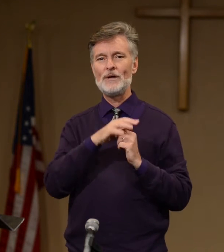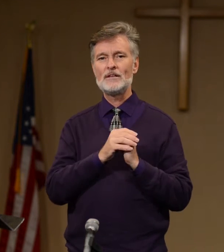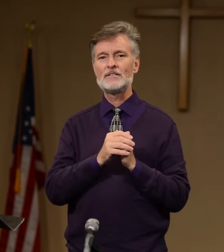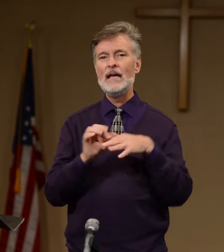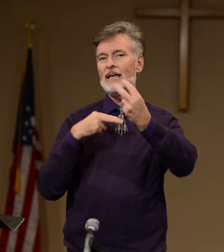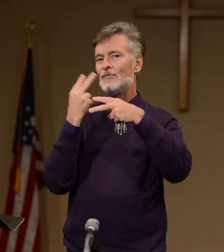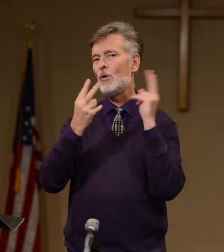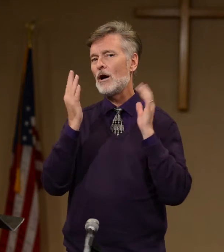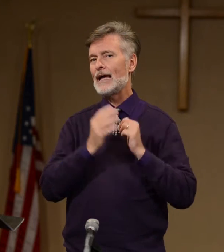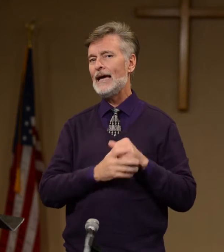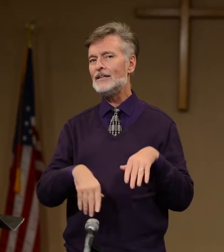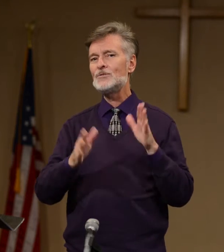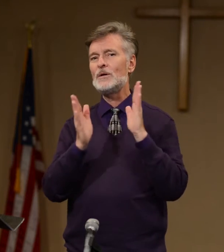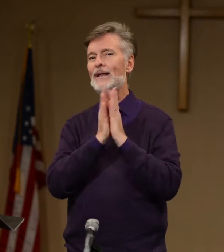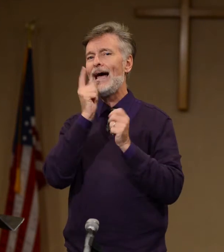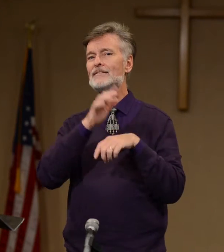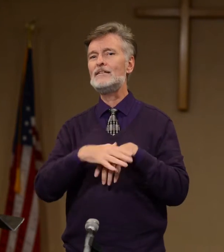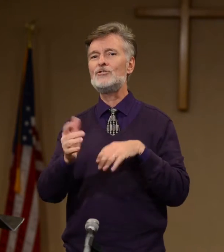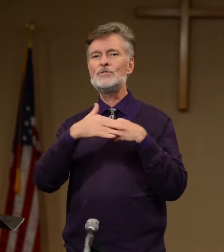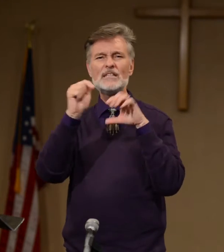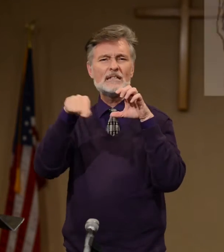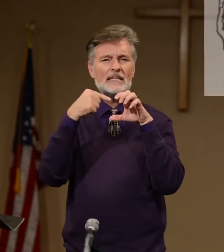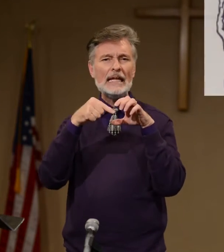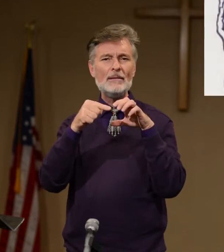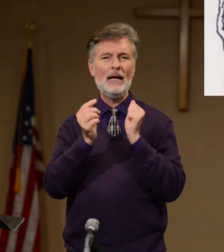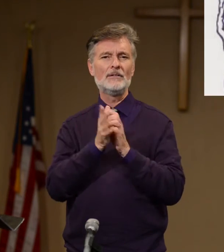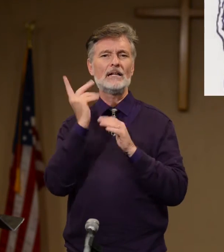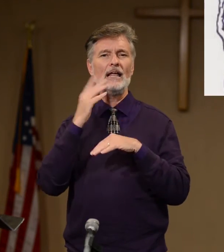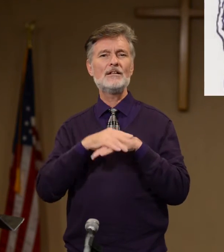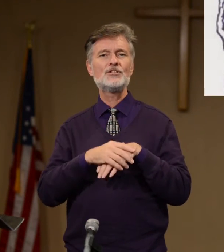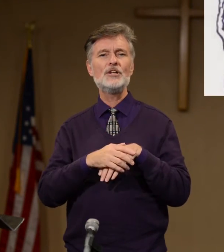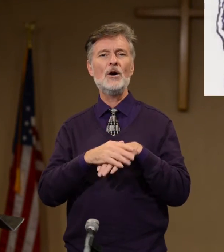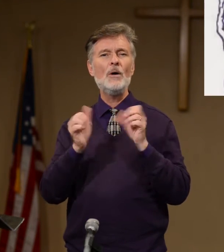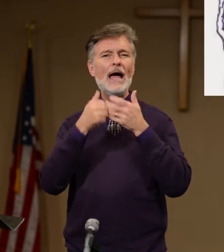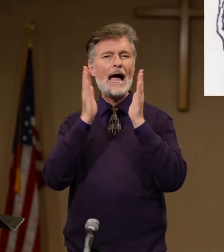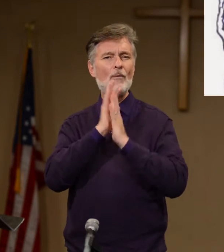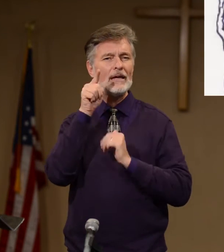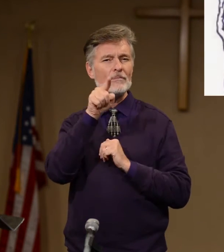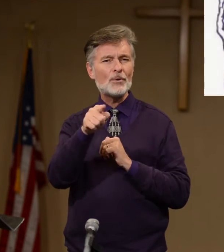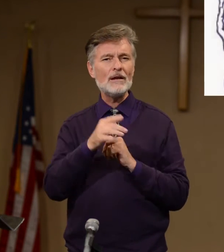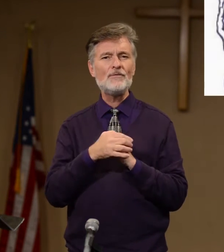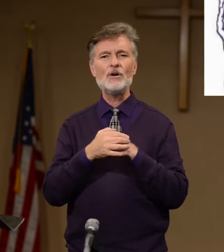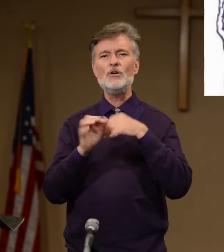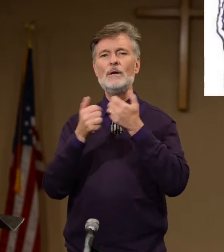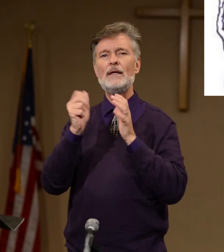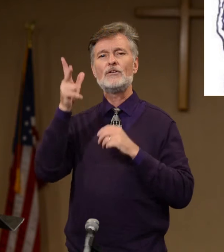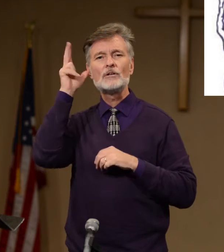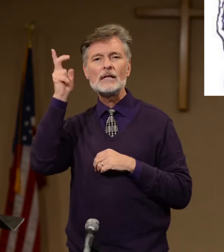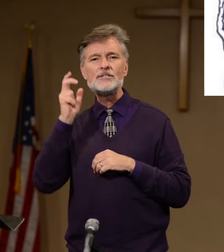us. If you are a guest, we would ask that you send us an email to let us know how we can pray for you and that you're